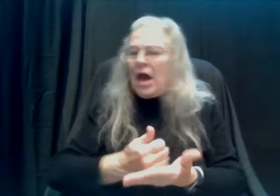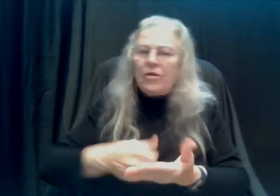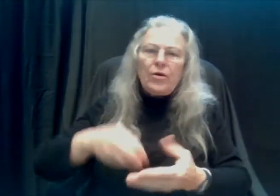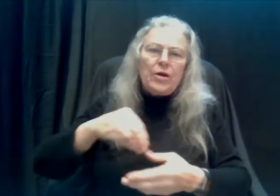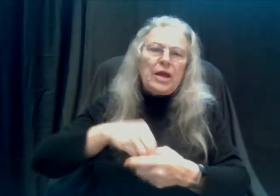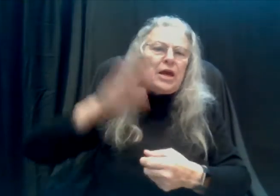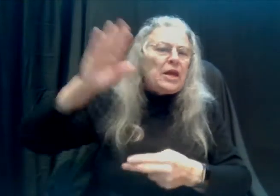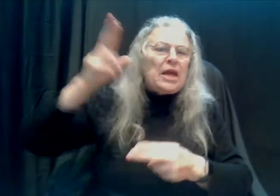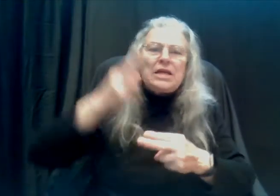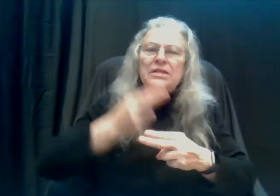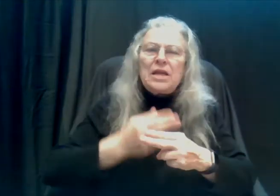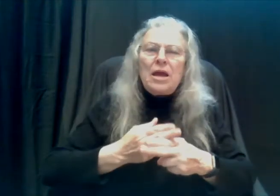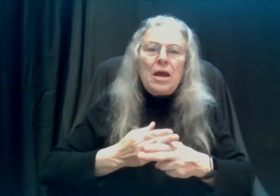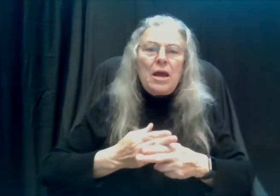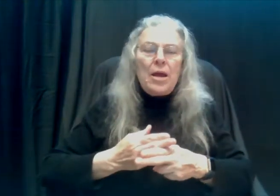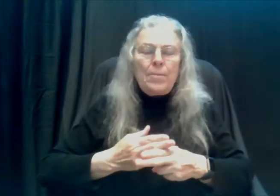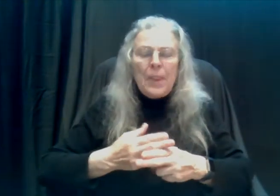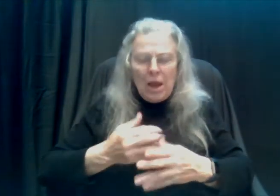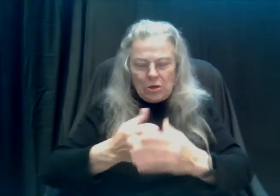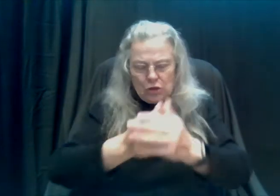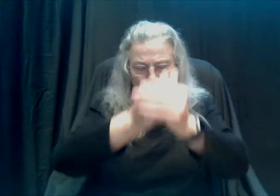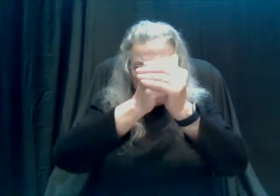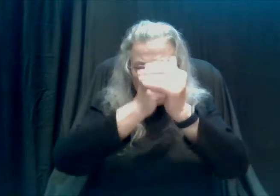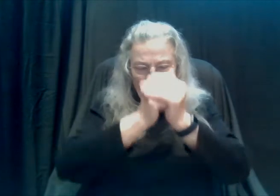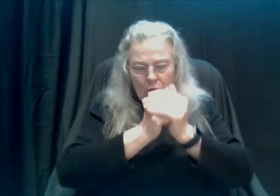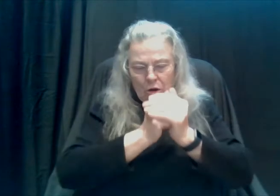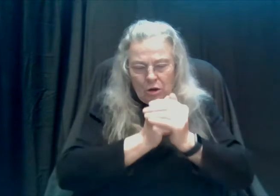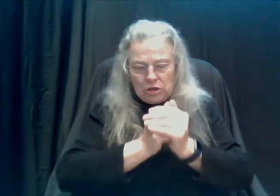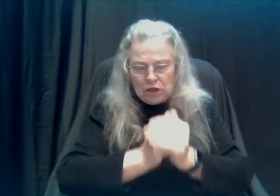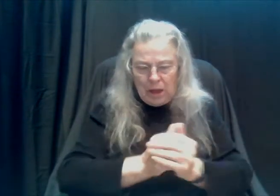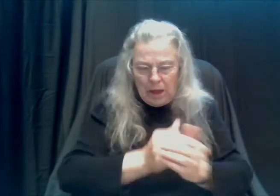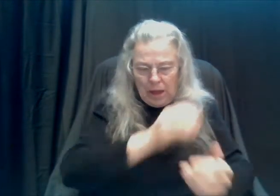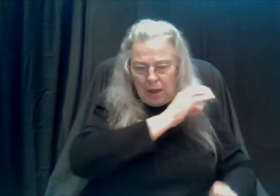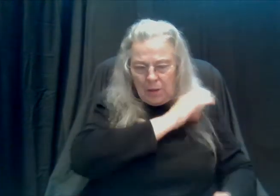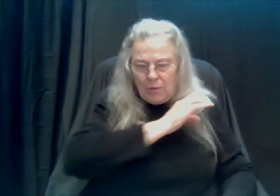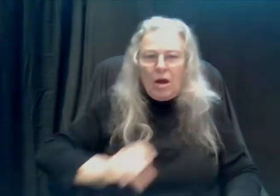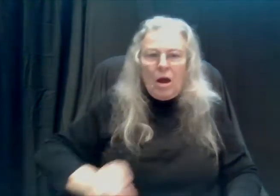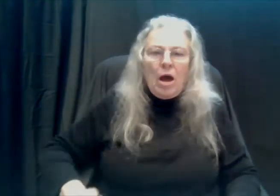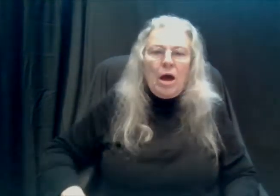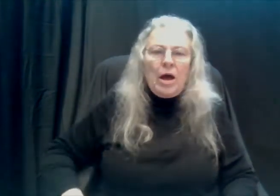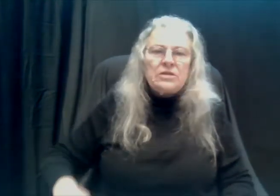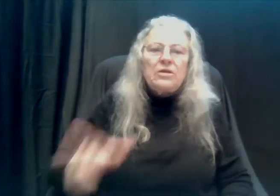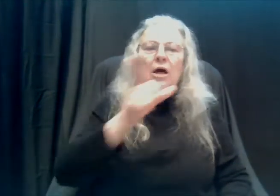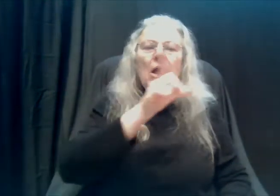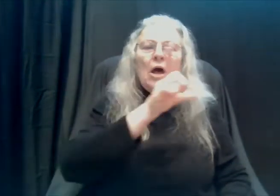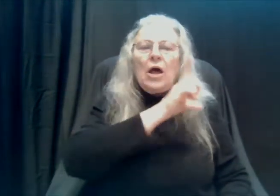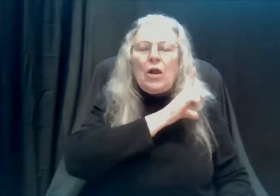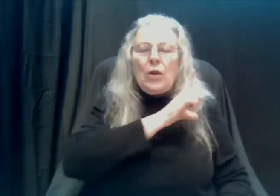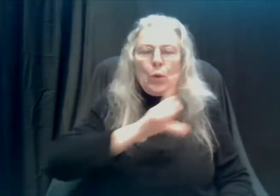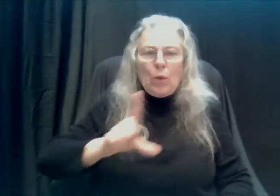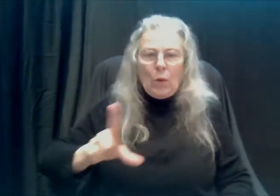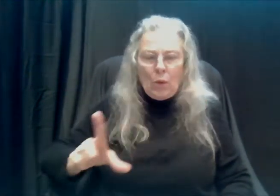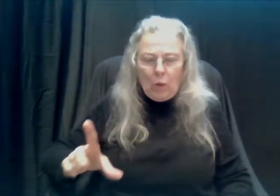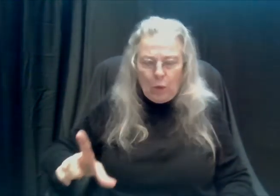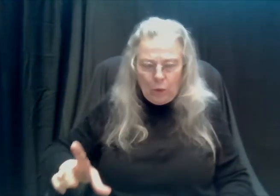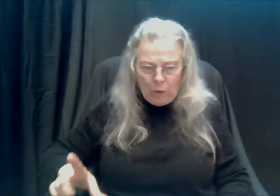gathered in his name to worship Christ the